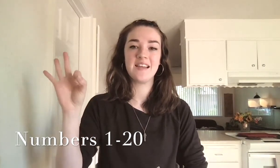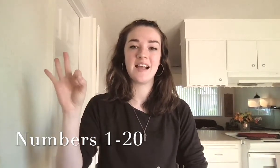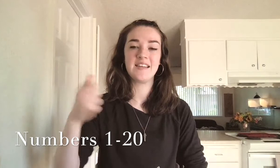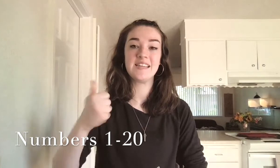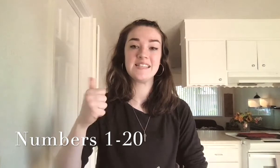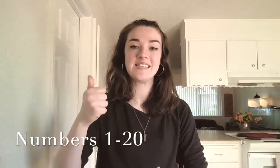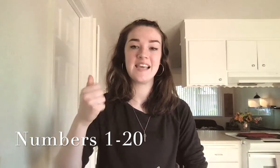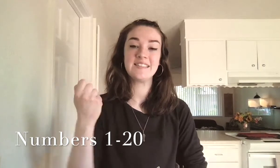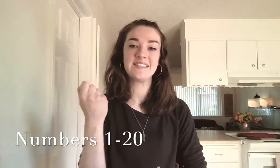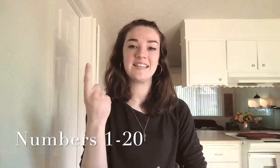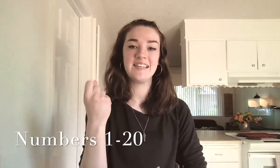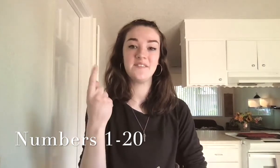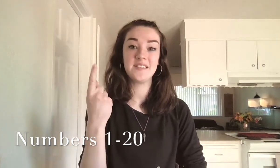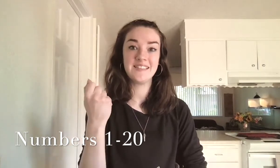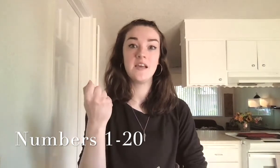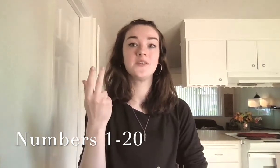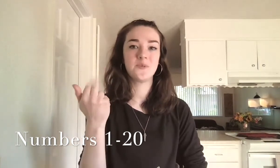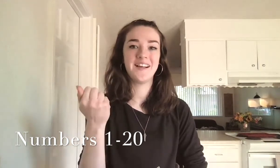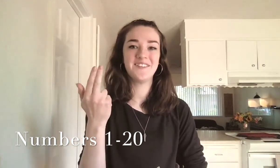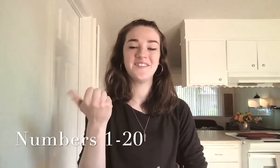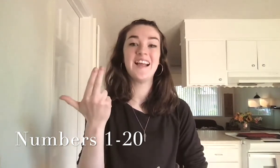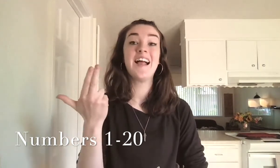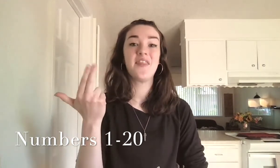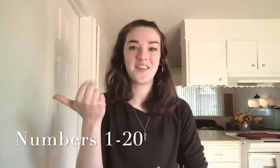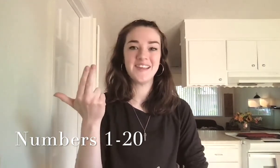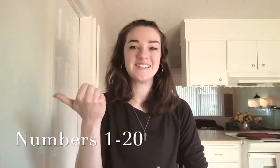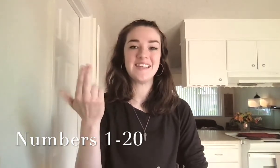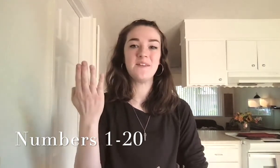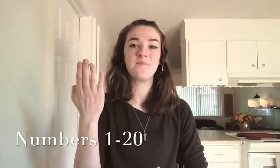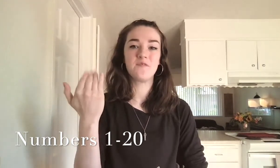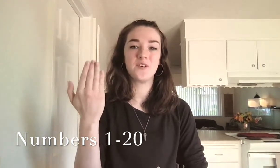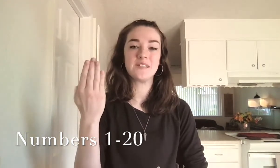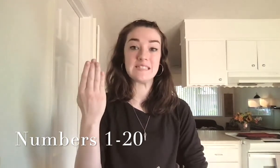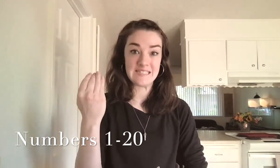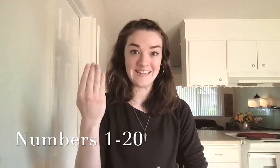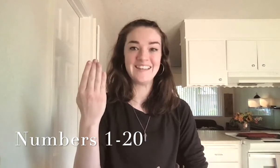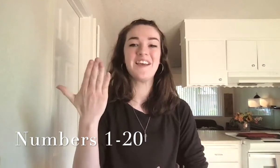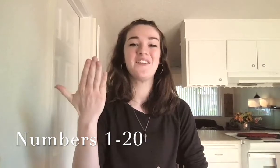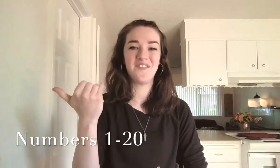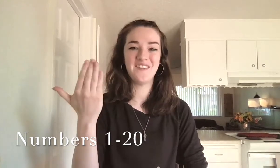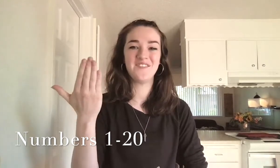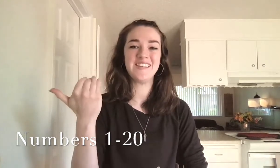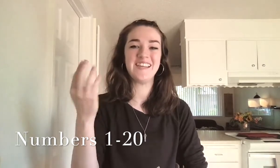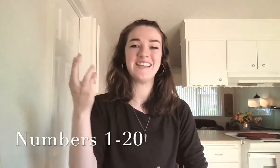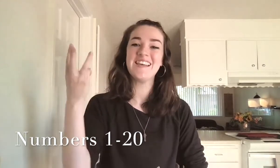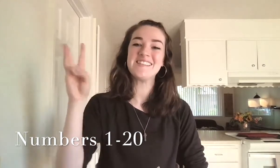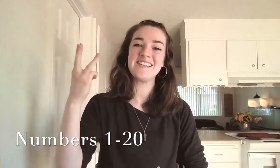9, 10, 11, 12, 13, 14, 15,